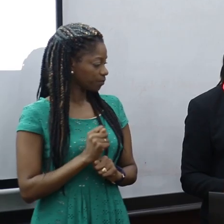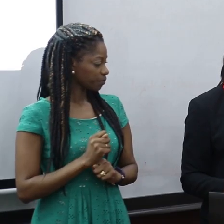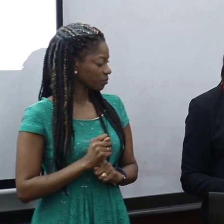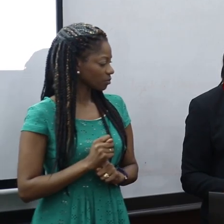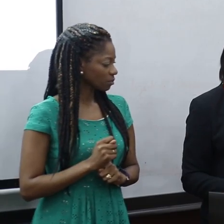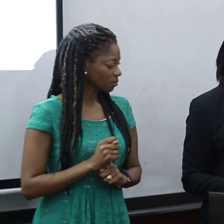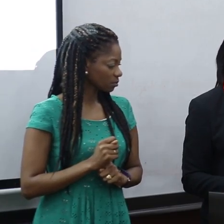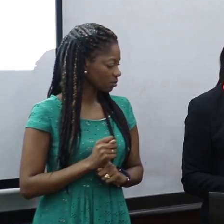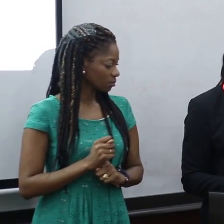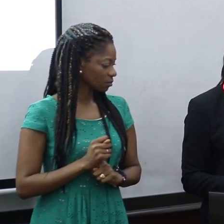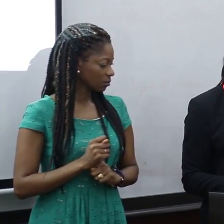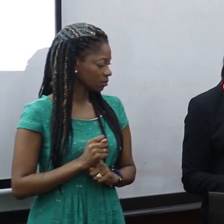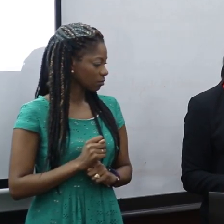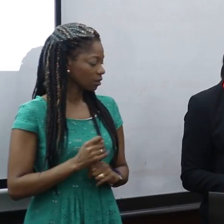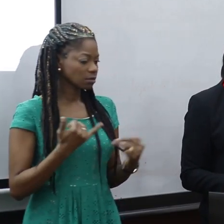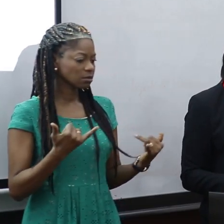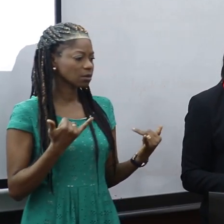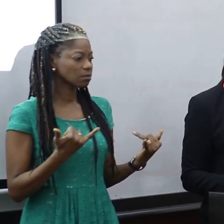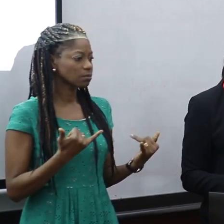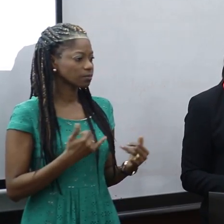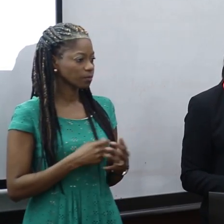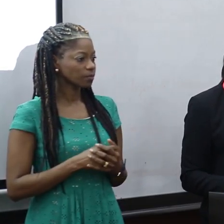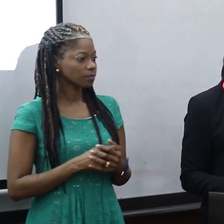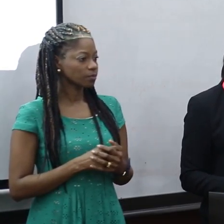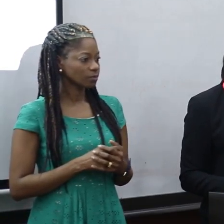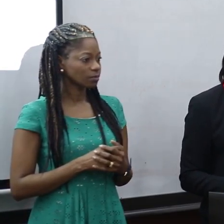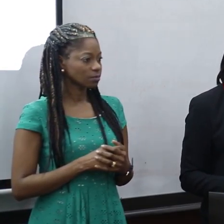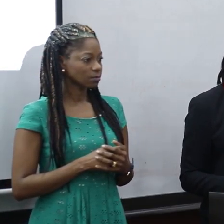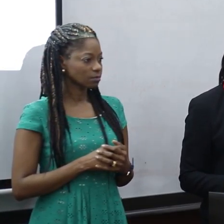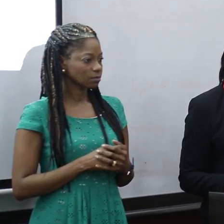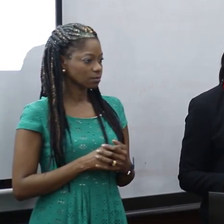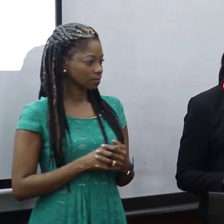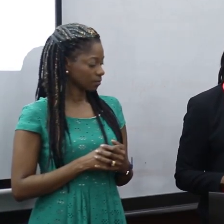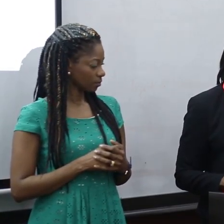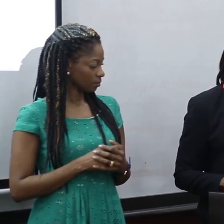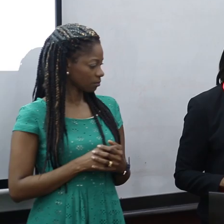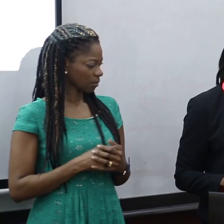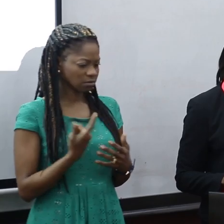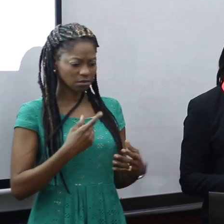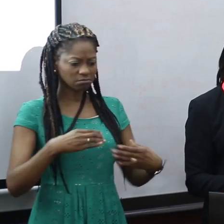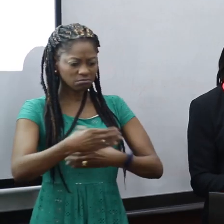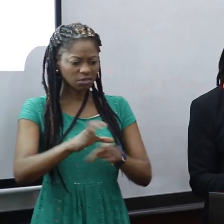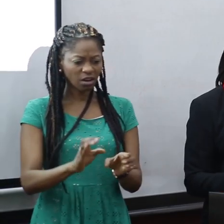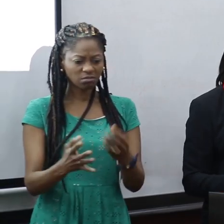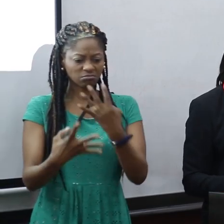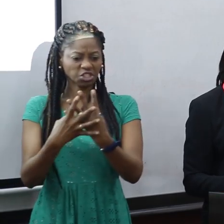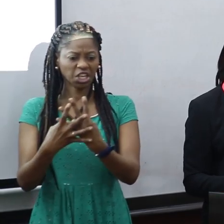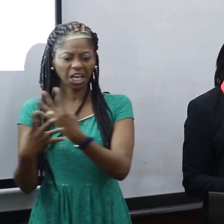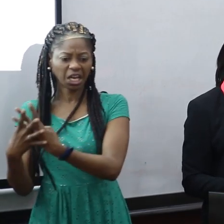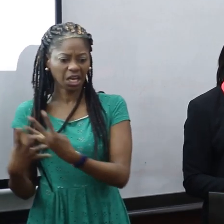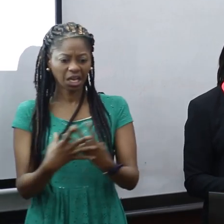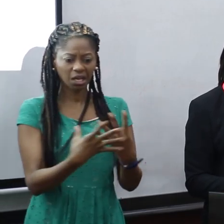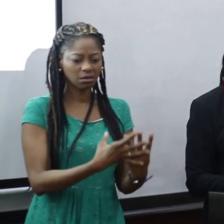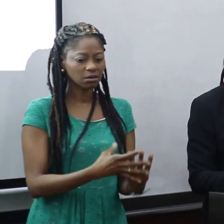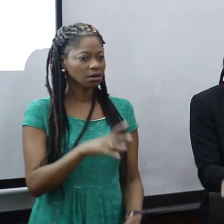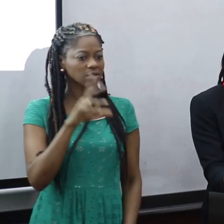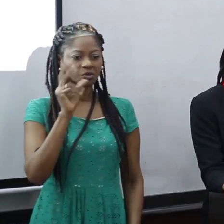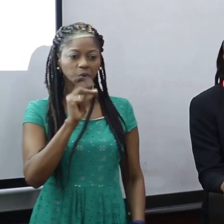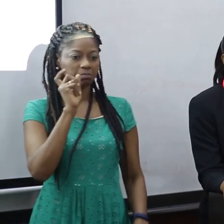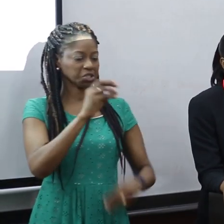prevalent attitude in our society that persons with disabilities must be locked up, as well as the need for our laws to be